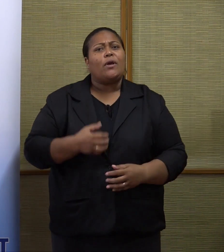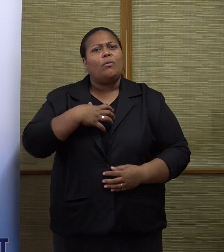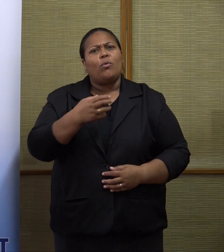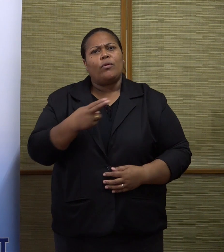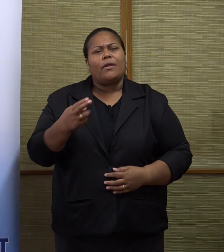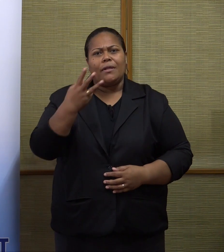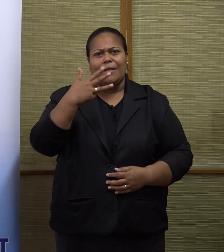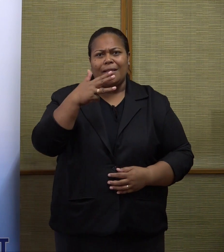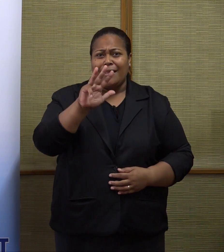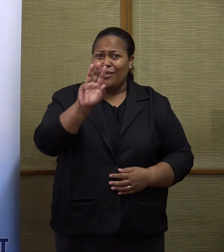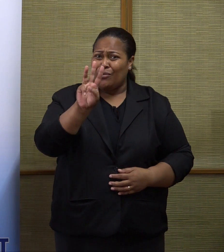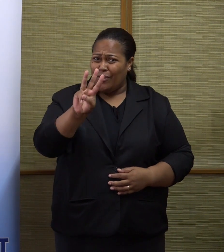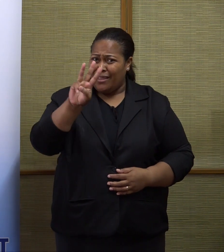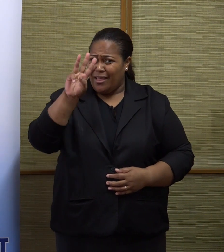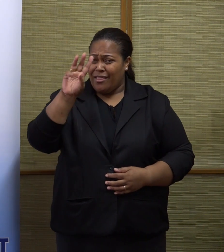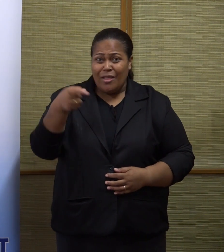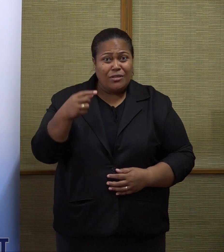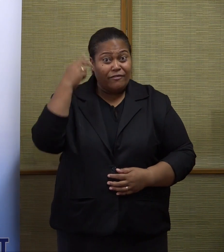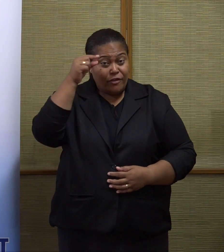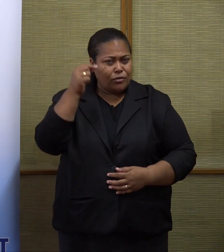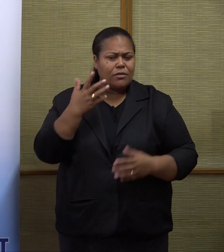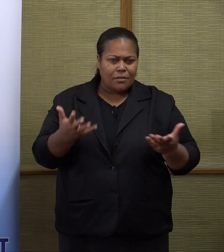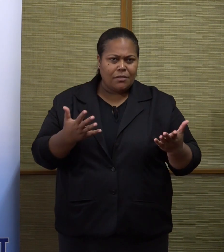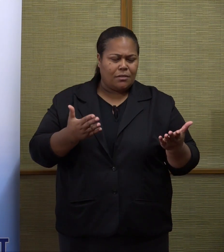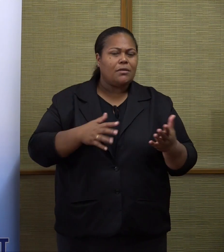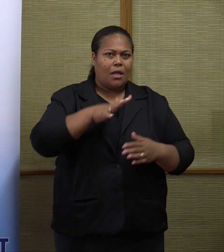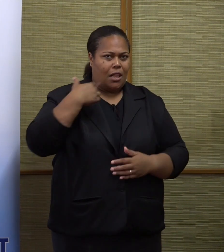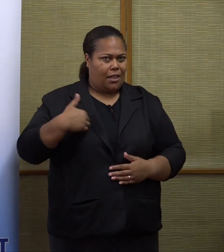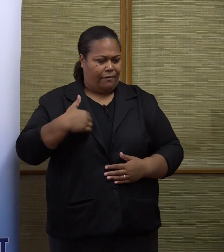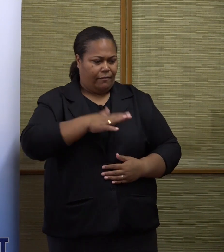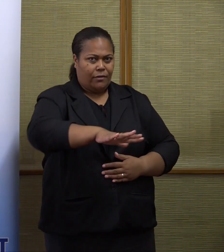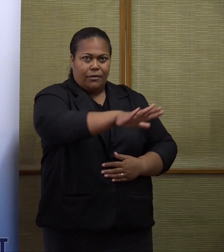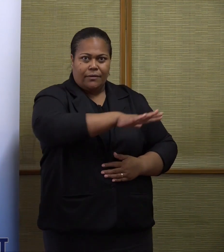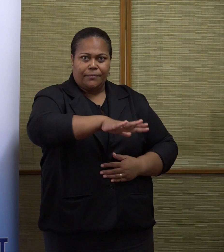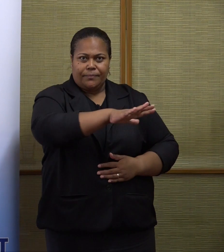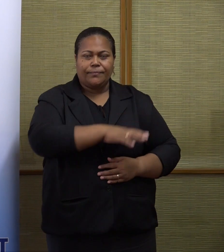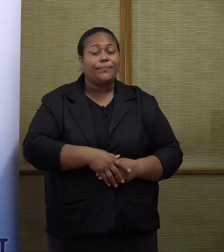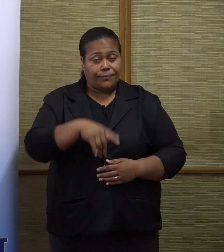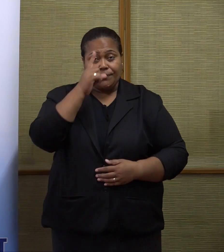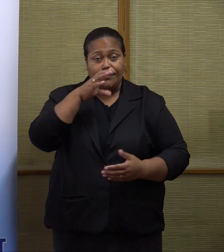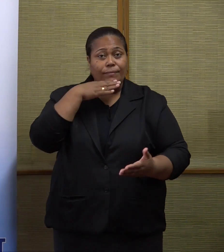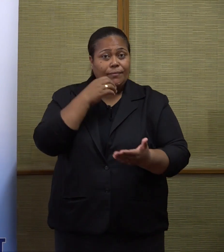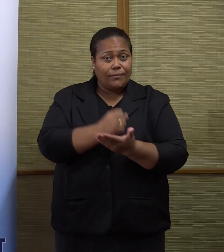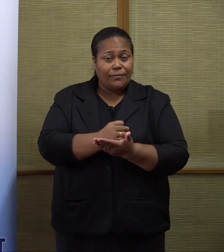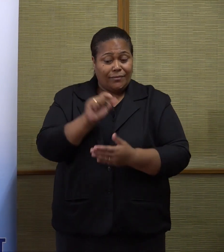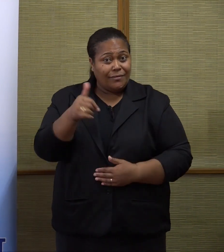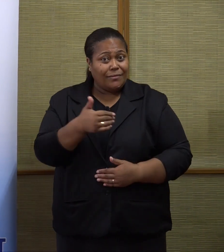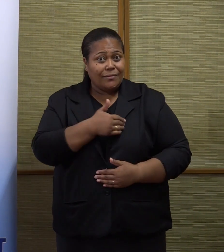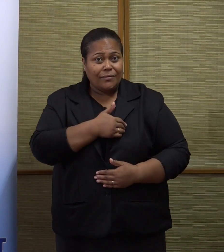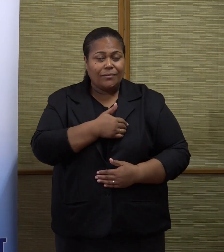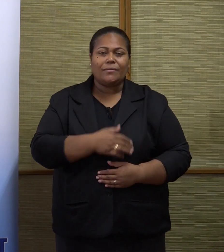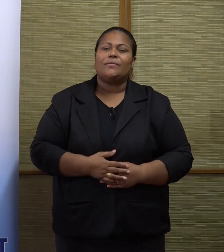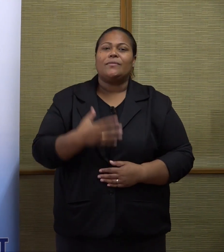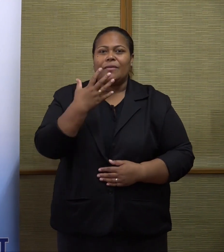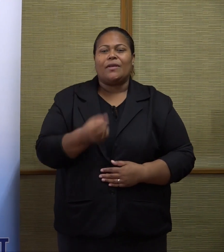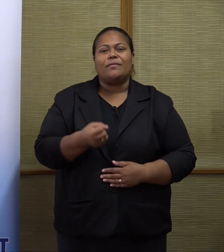93,000 Fijians found themselves in the direct path of the storm. I can confirm, as of this morning, we